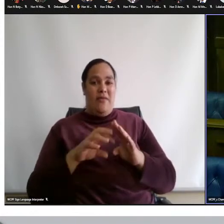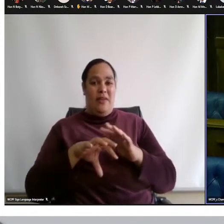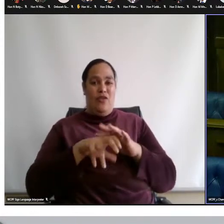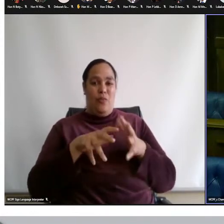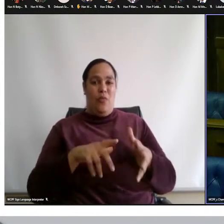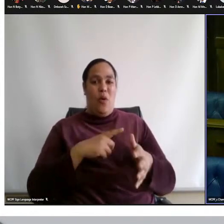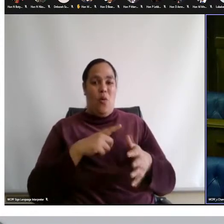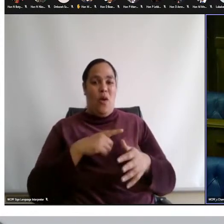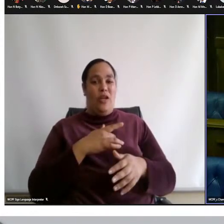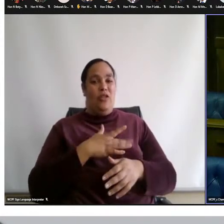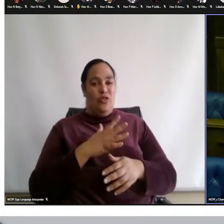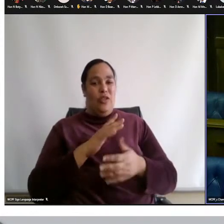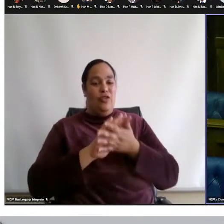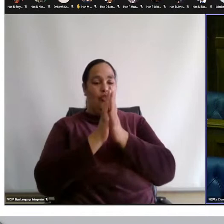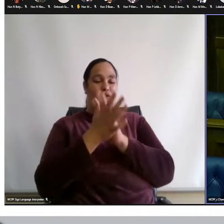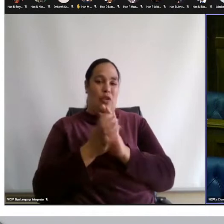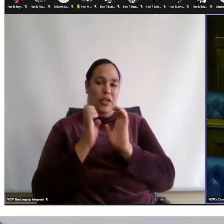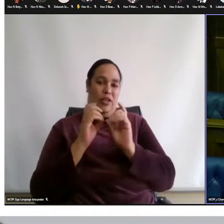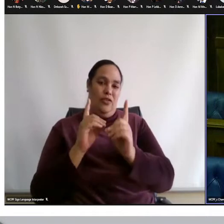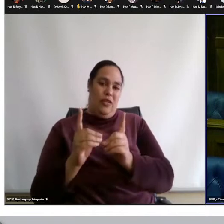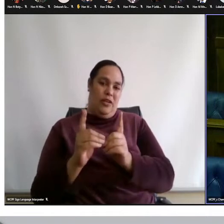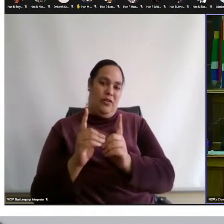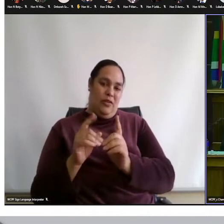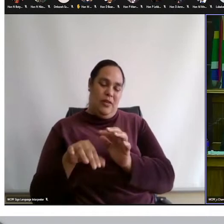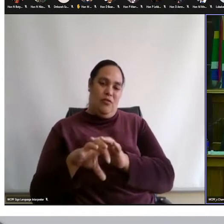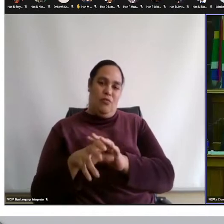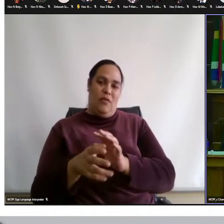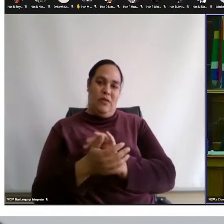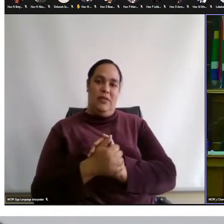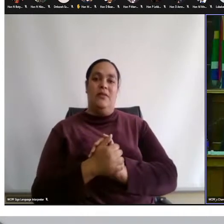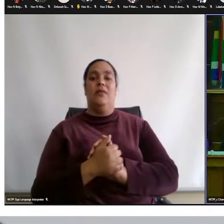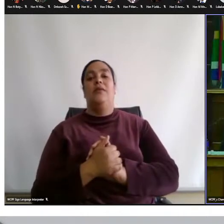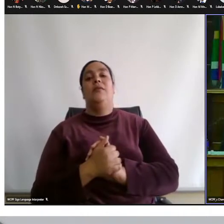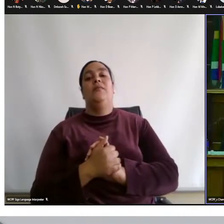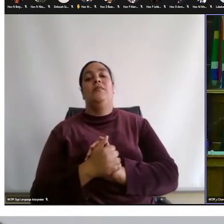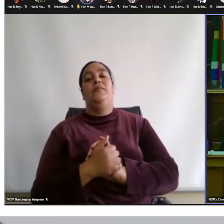she's actually destroying education in this province?